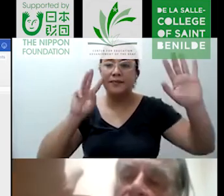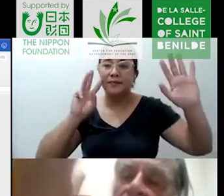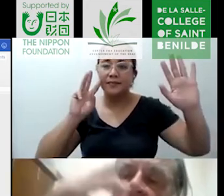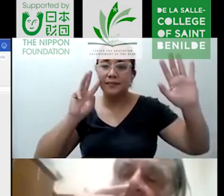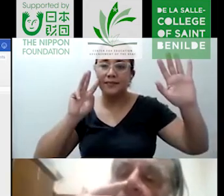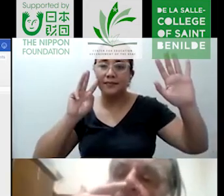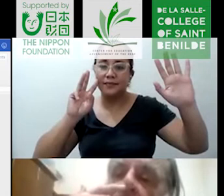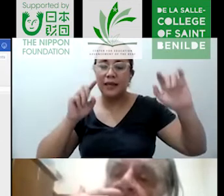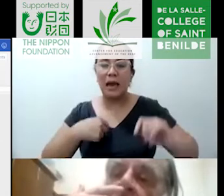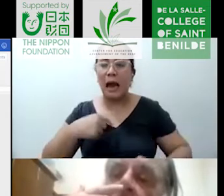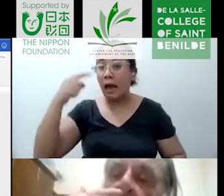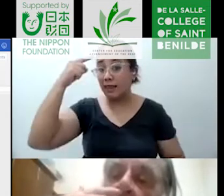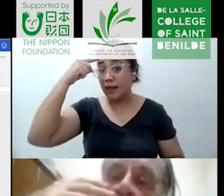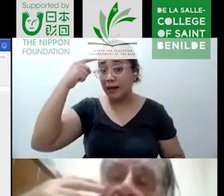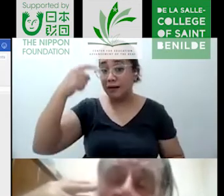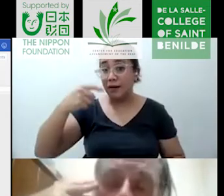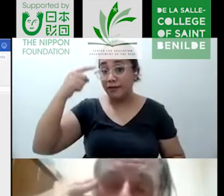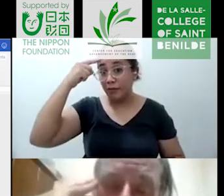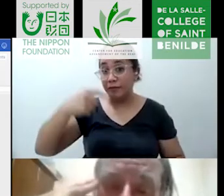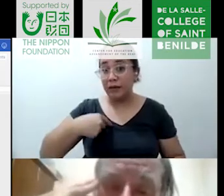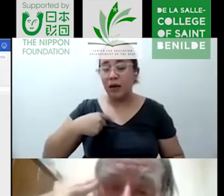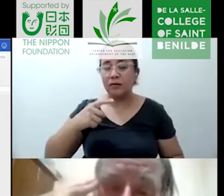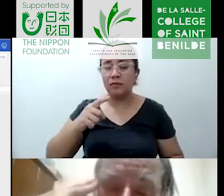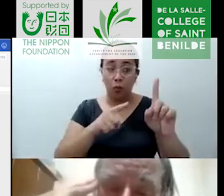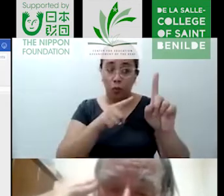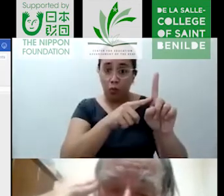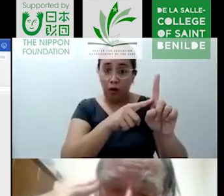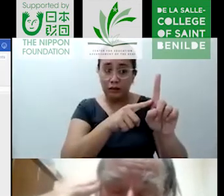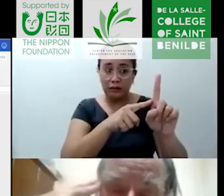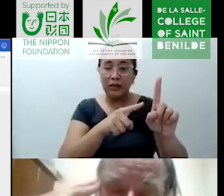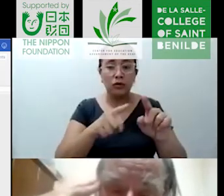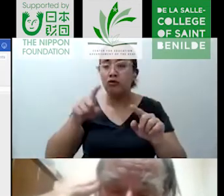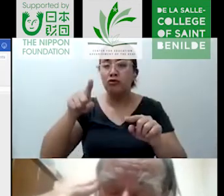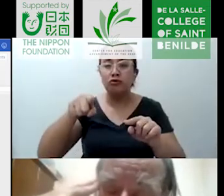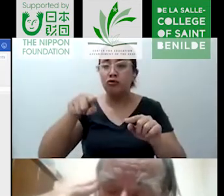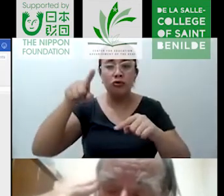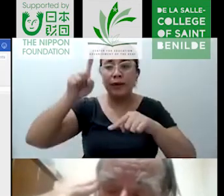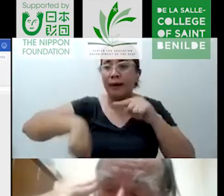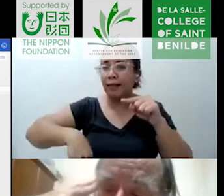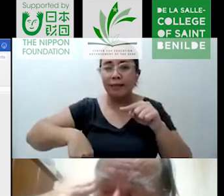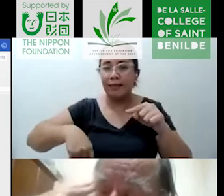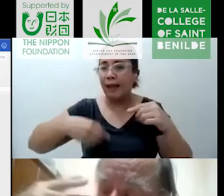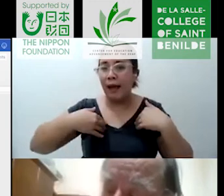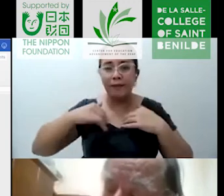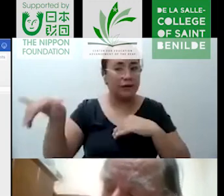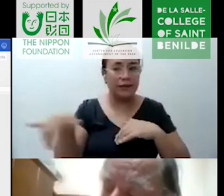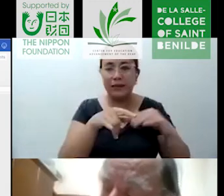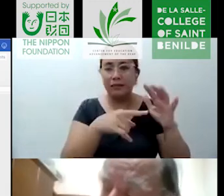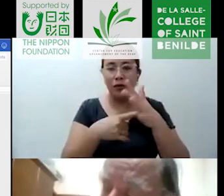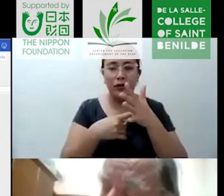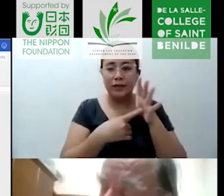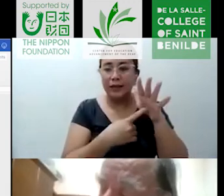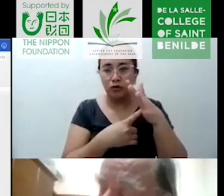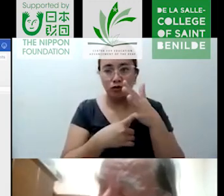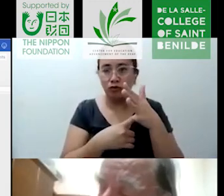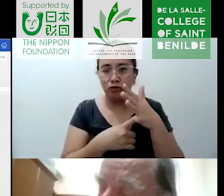I think for now, one thing is you cannot have the same orientation. You cannot have